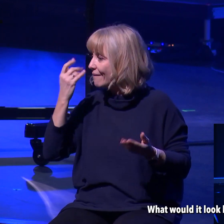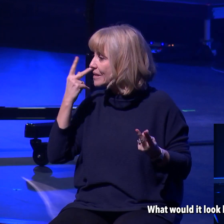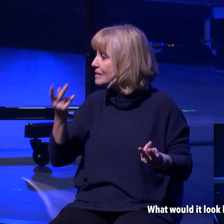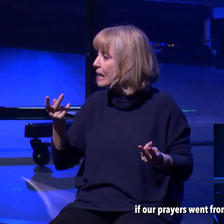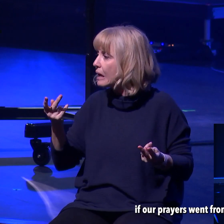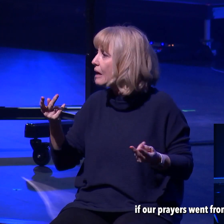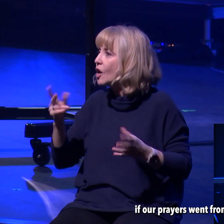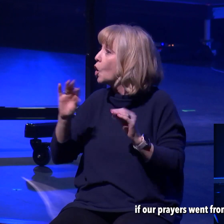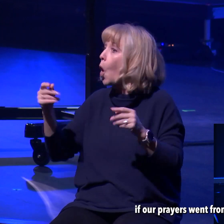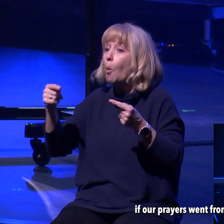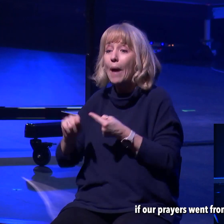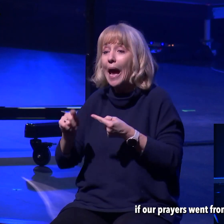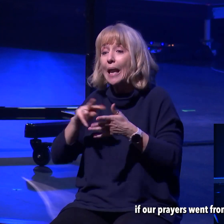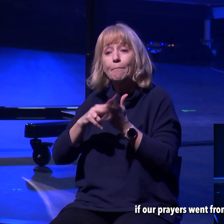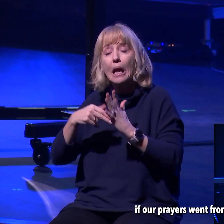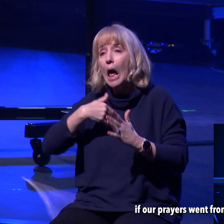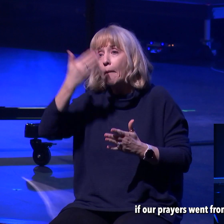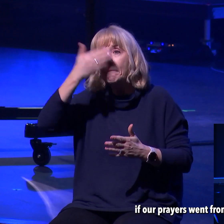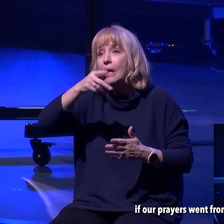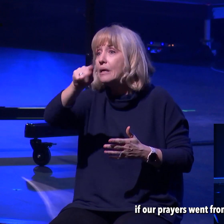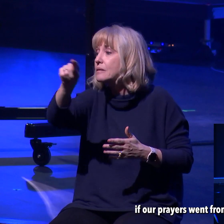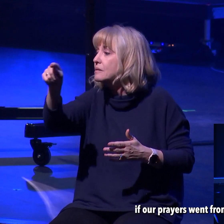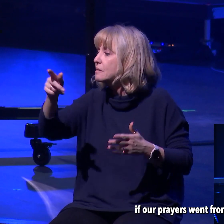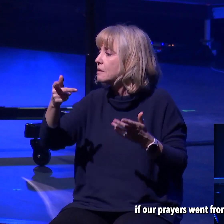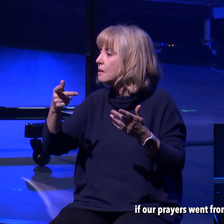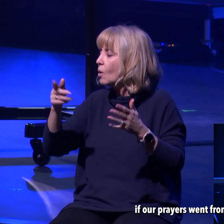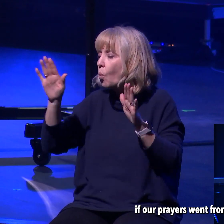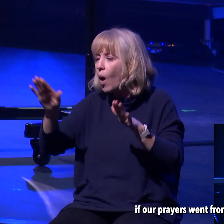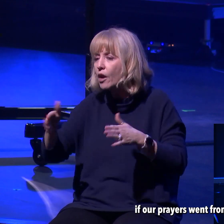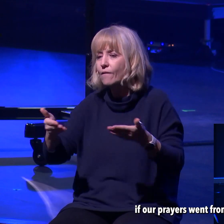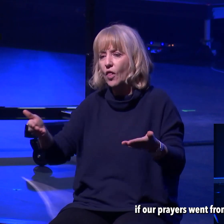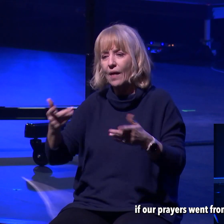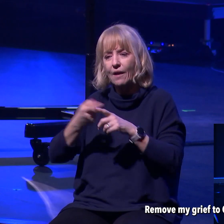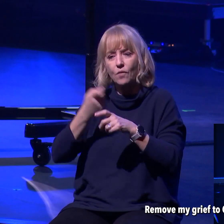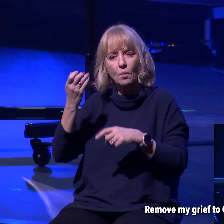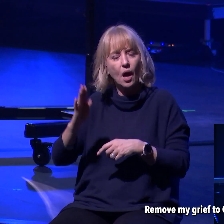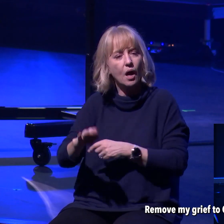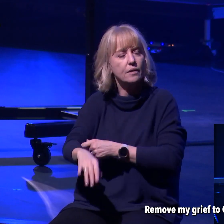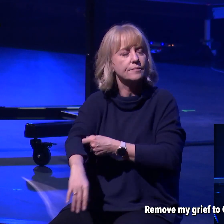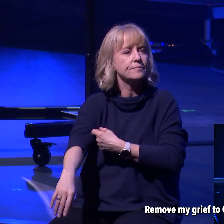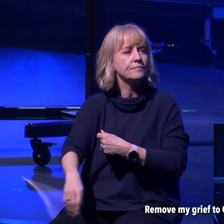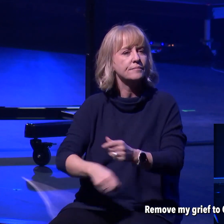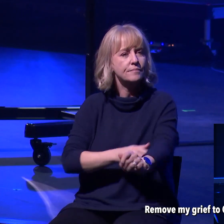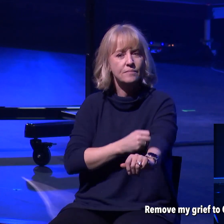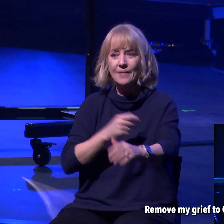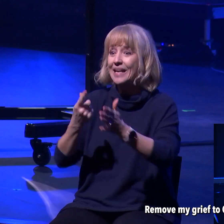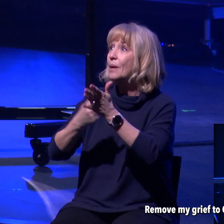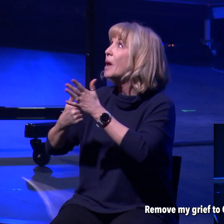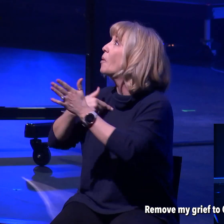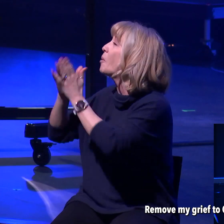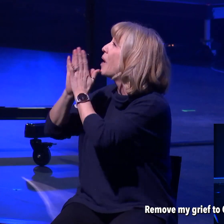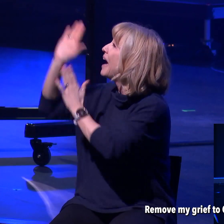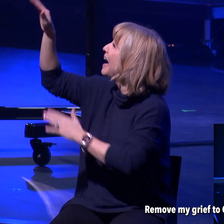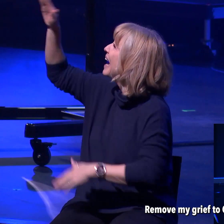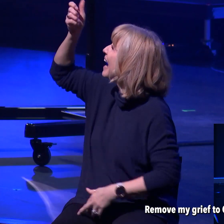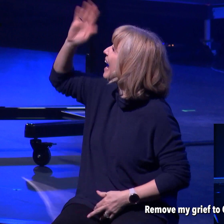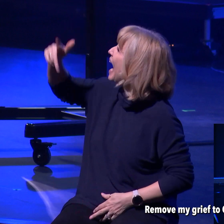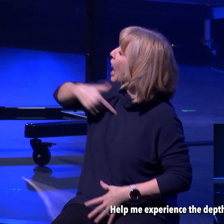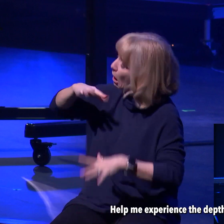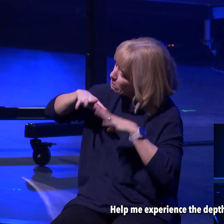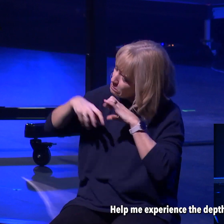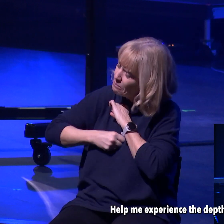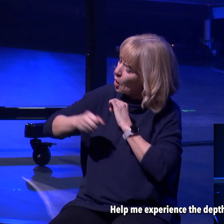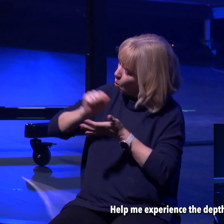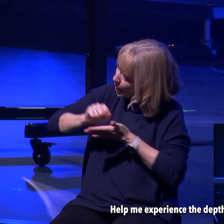What would it look like if our prayers went from, God, remove my grief, to